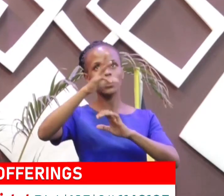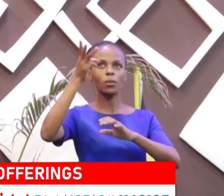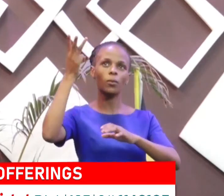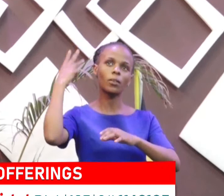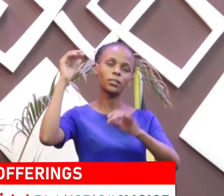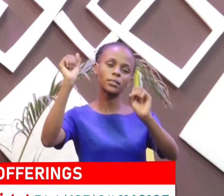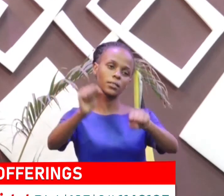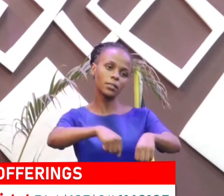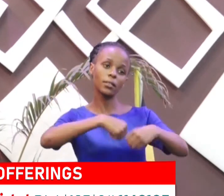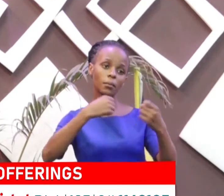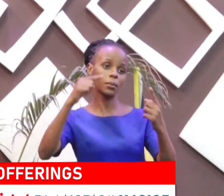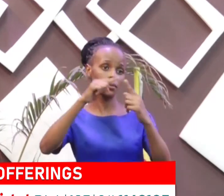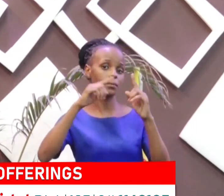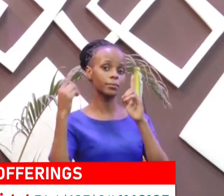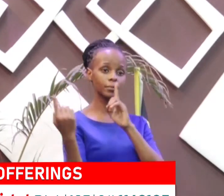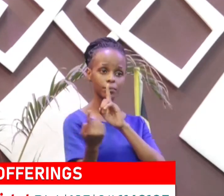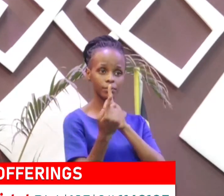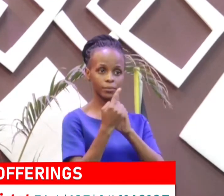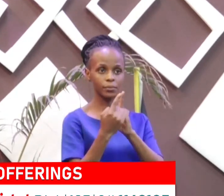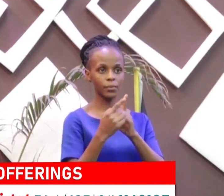When the church is virtual,